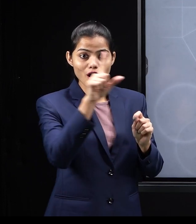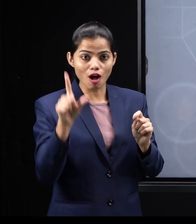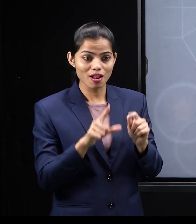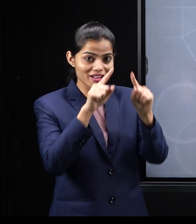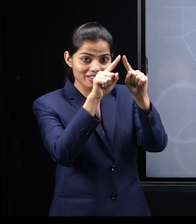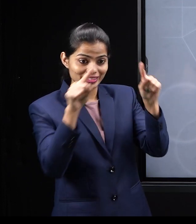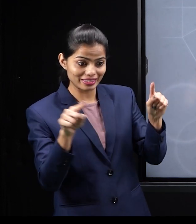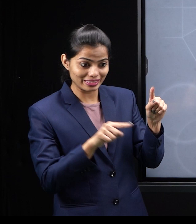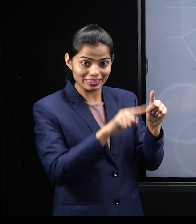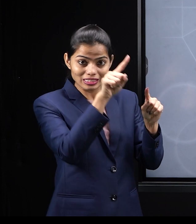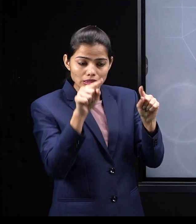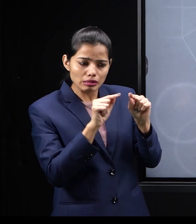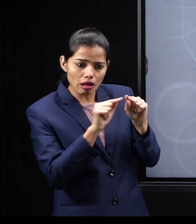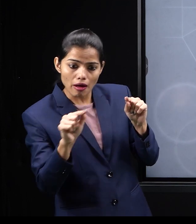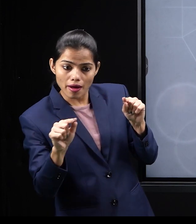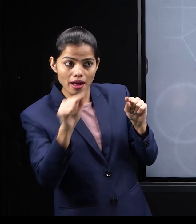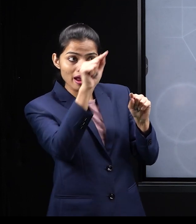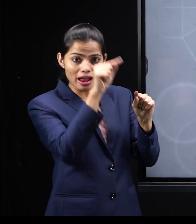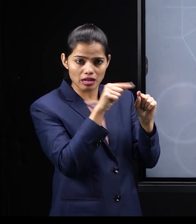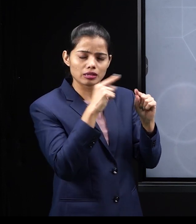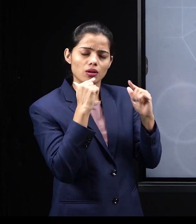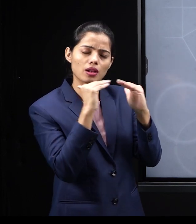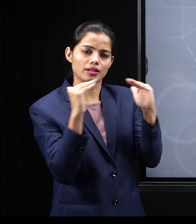All sides are equal in length.